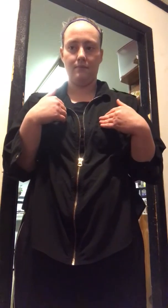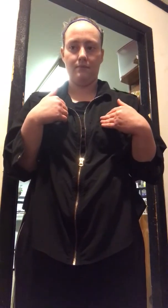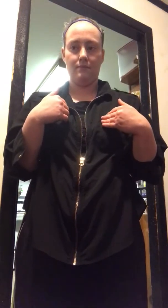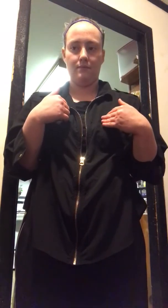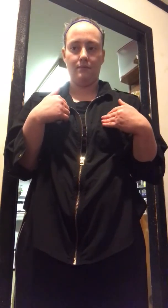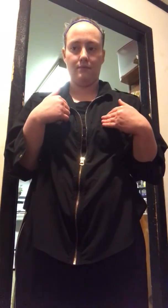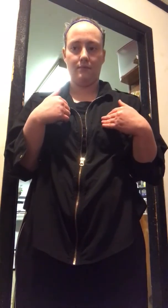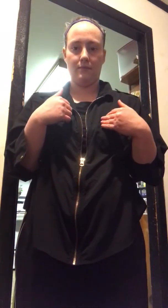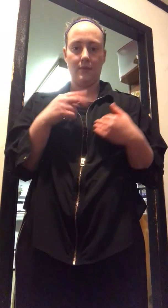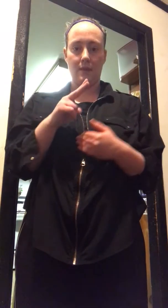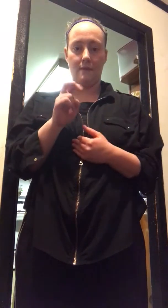and vertebral